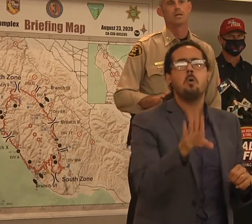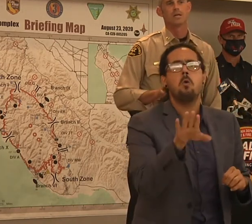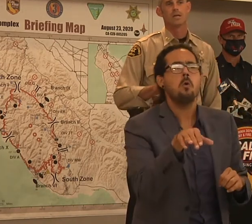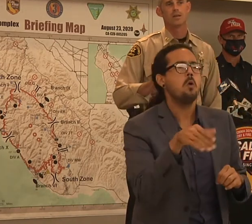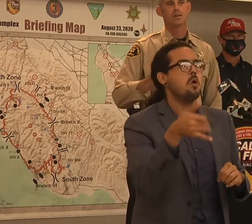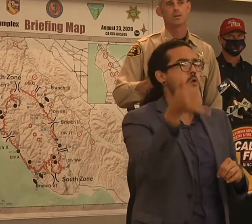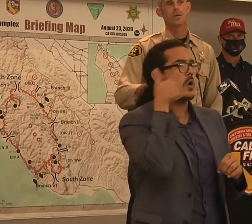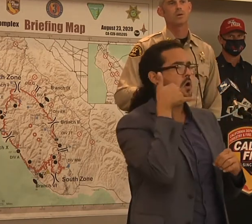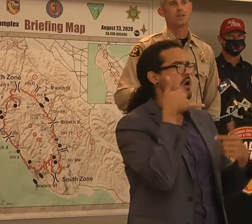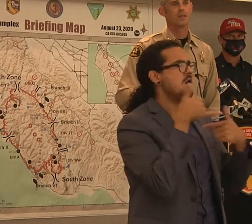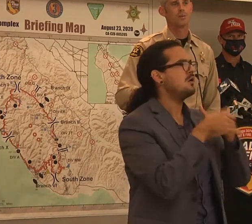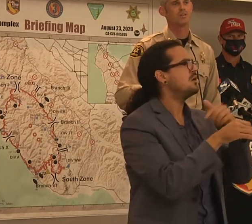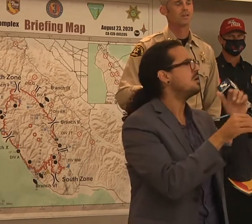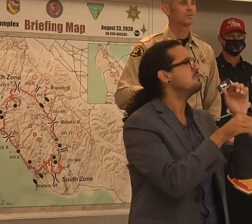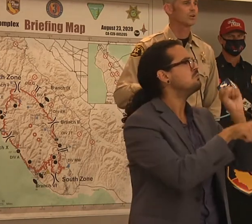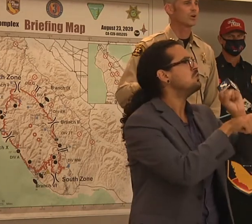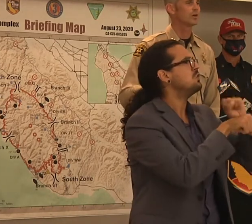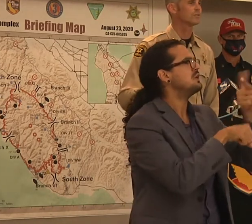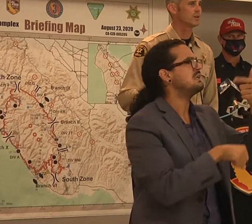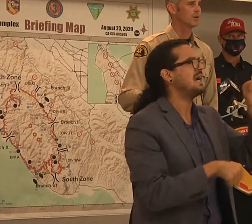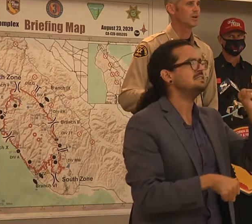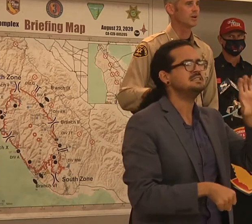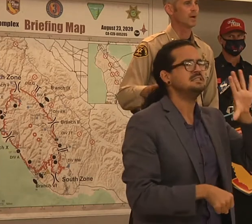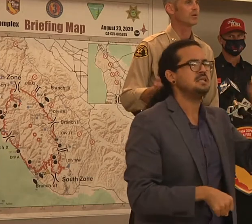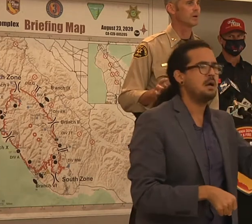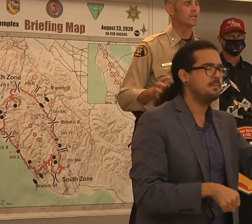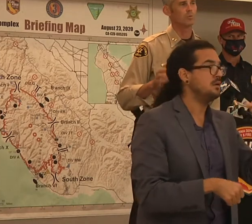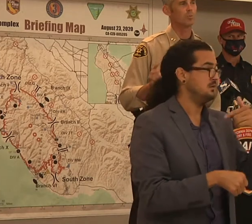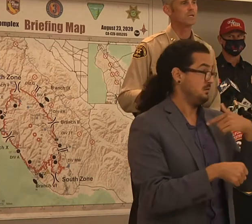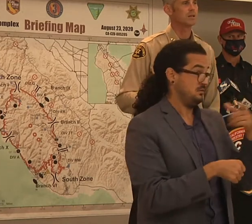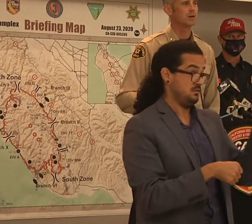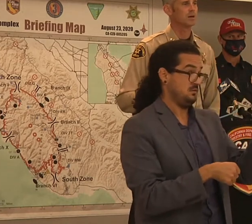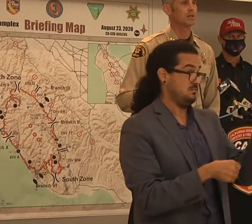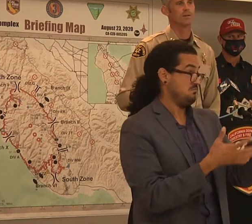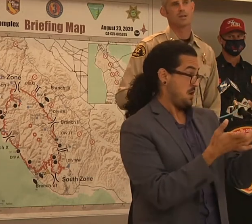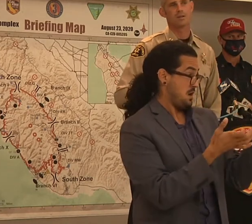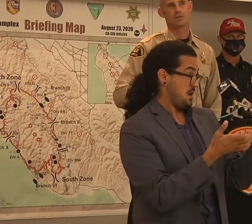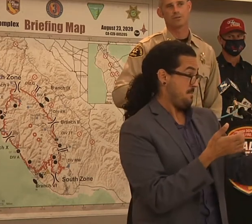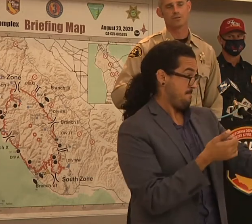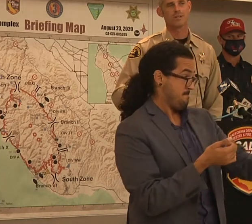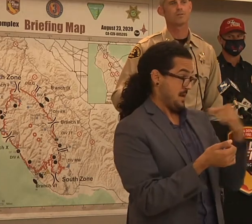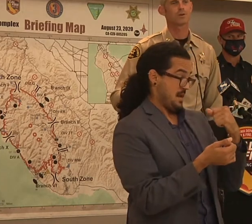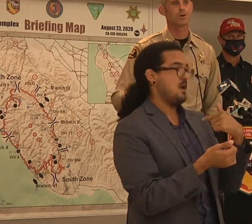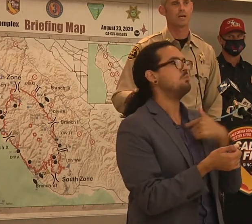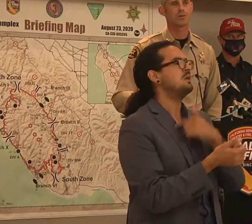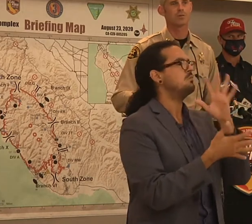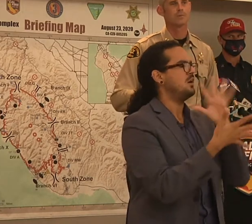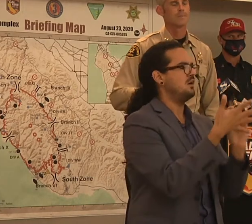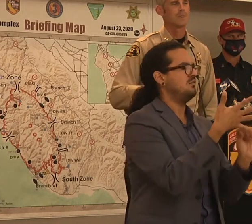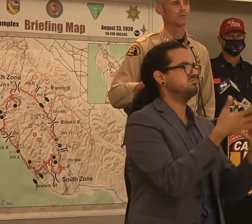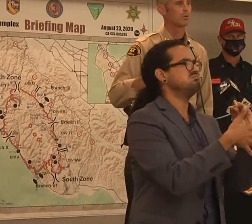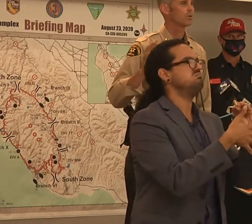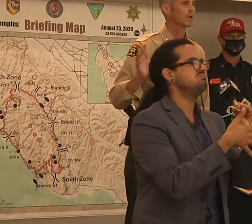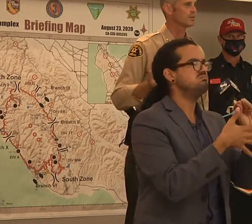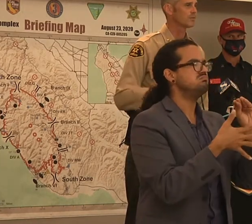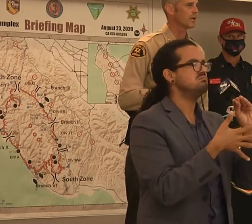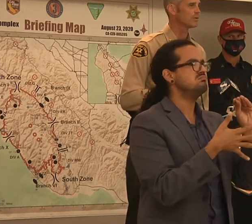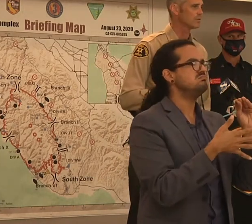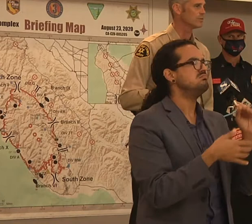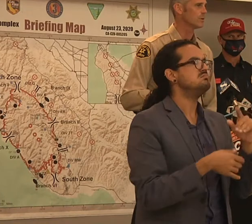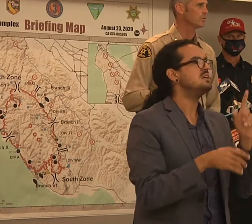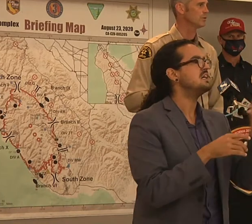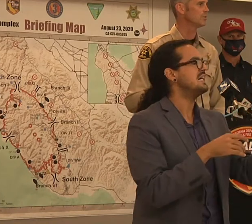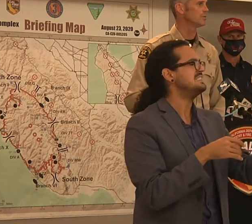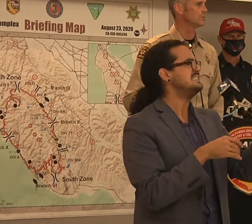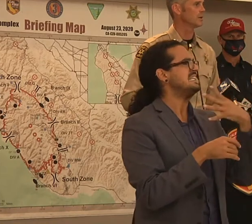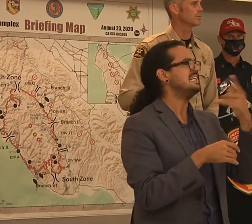whatever. And they may tell you that's going to cost an amount of money and we'll be there. And then there's this gift card angle. There's a whole lot of different angles